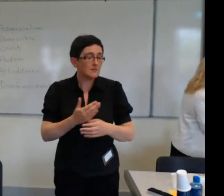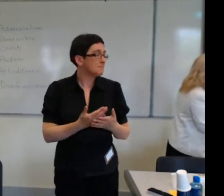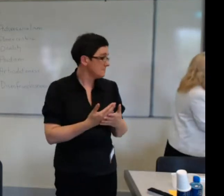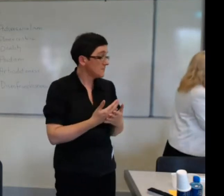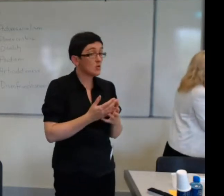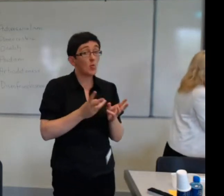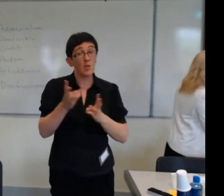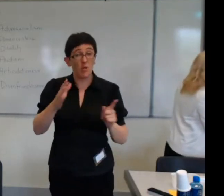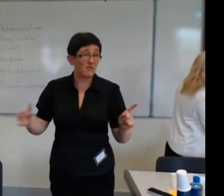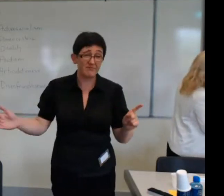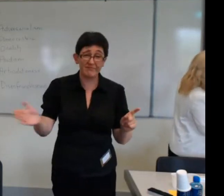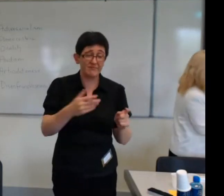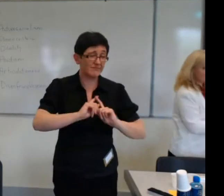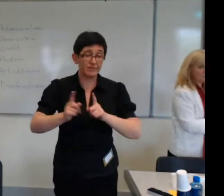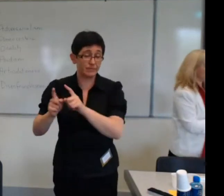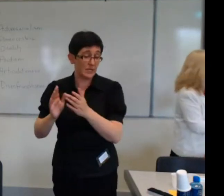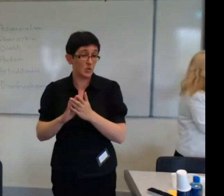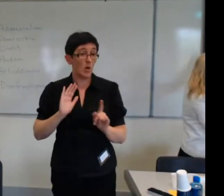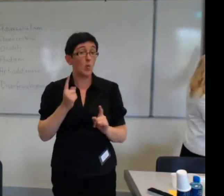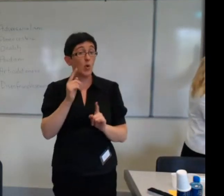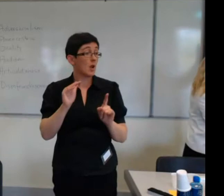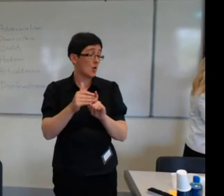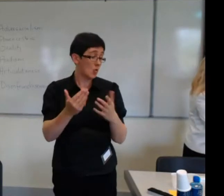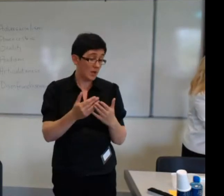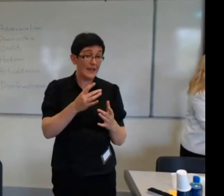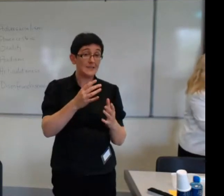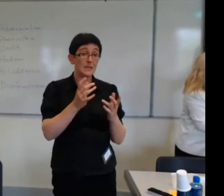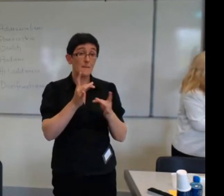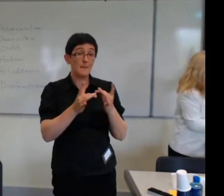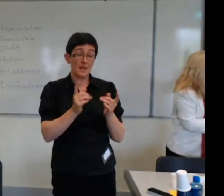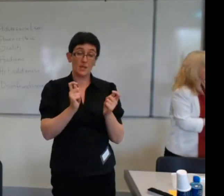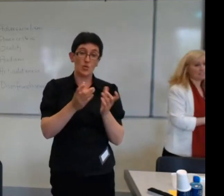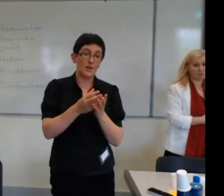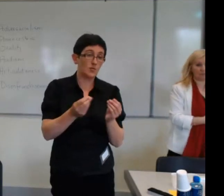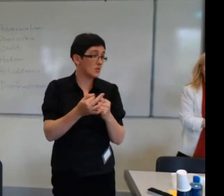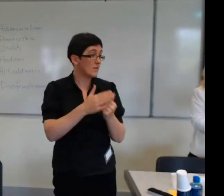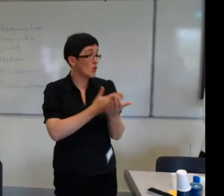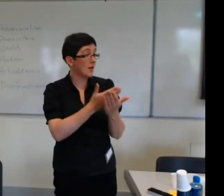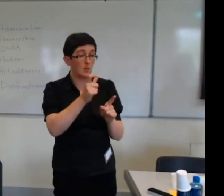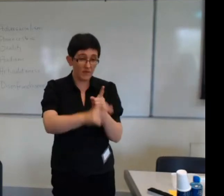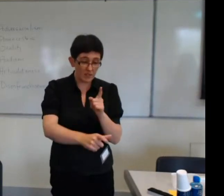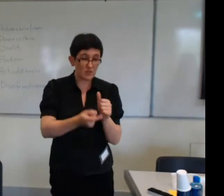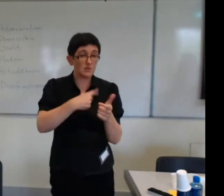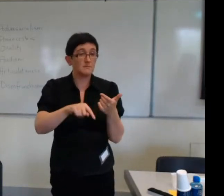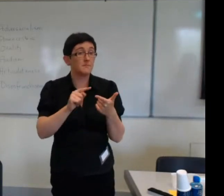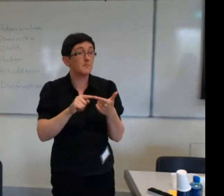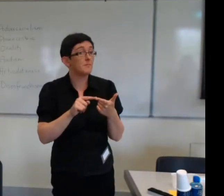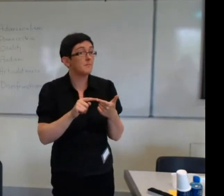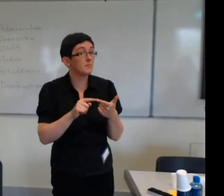work across the board. So one of our goals is to create training resources for legal professionals, including our good